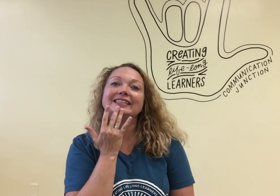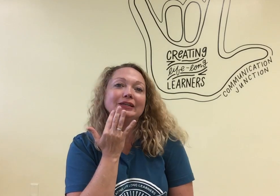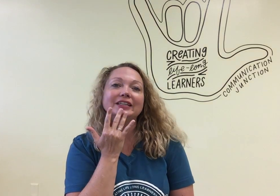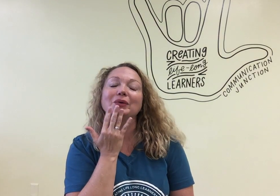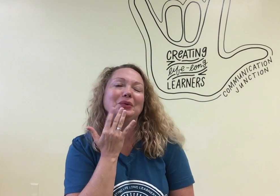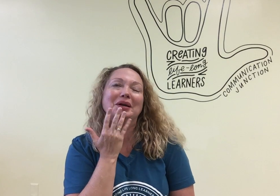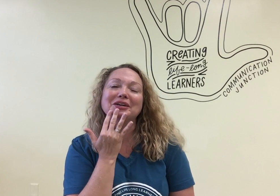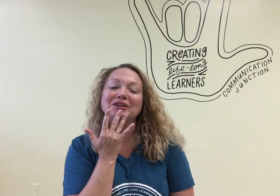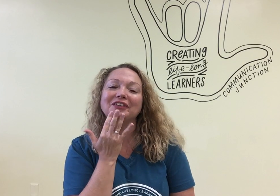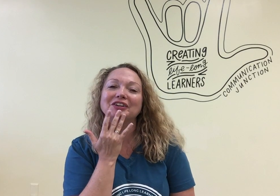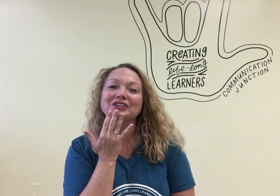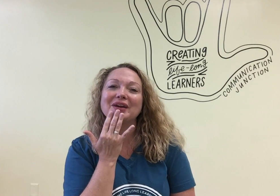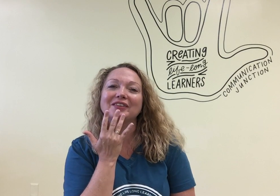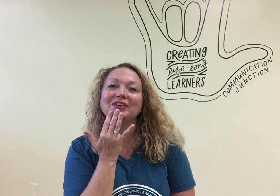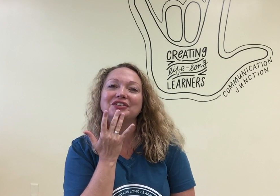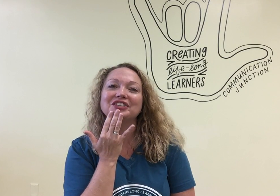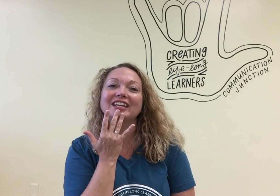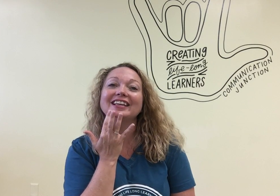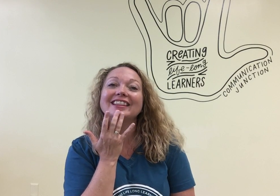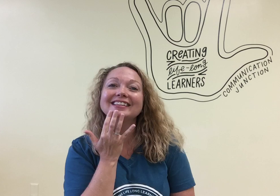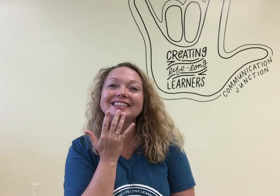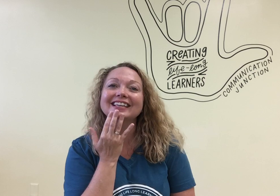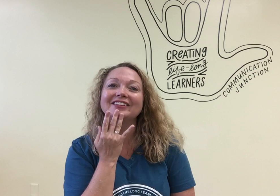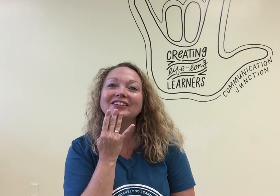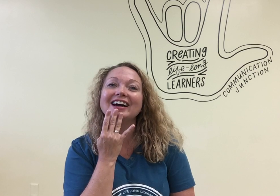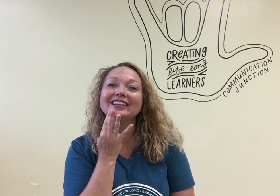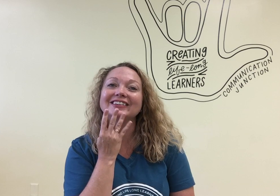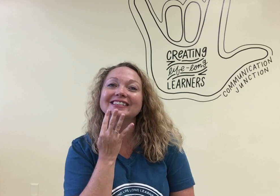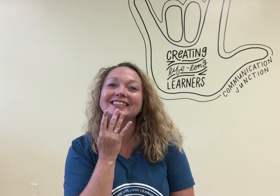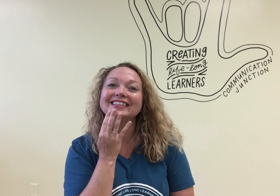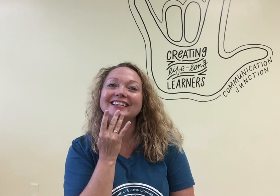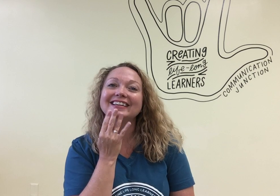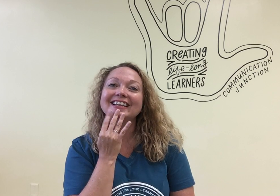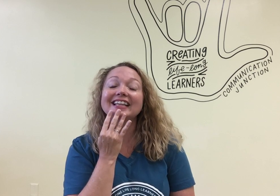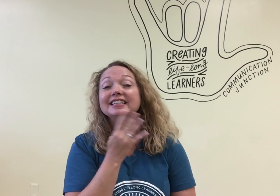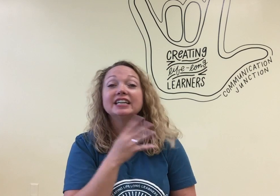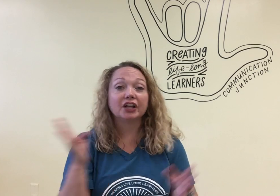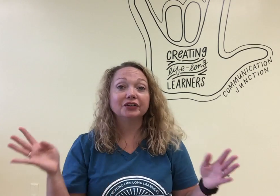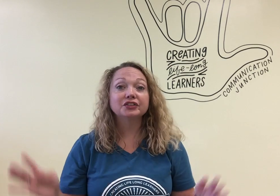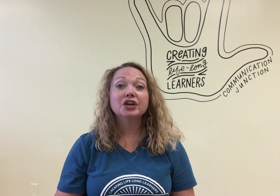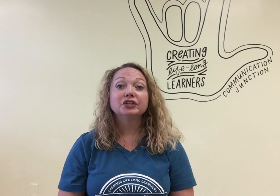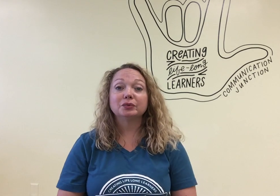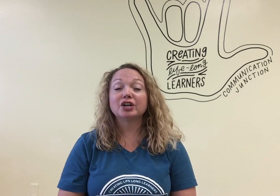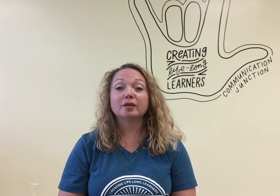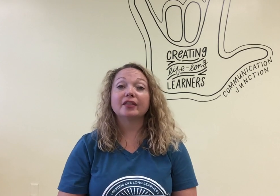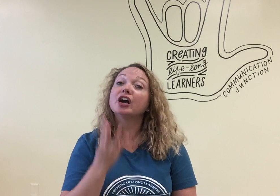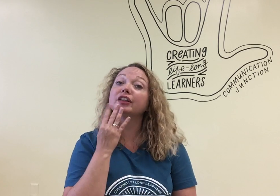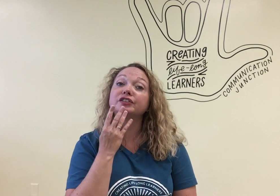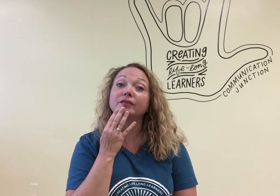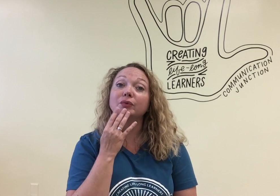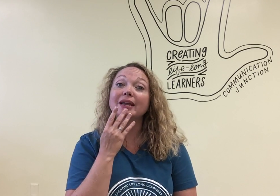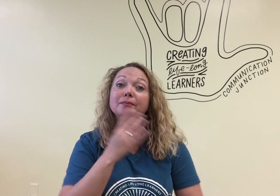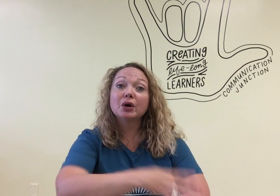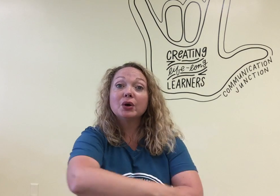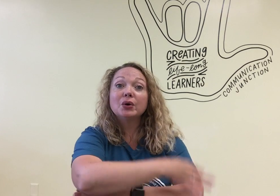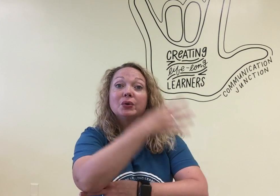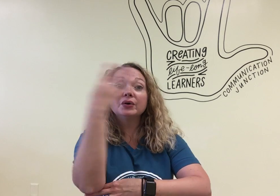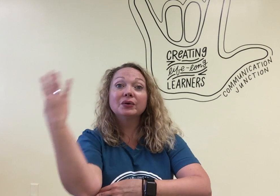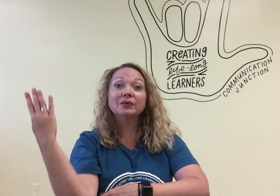tickle it or wiggle your fingers around on your chin. That's the sign for colors. That's any colors. So we're talking about the colors of the rainbow,